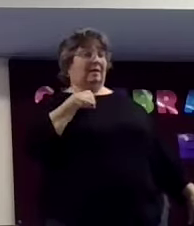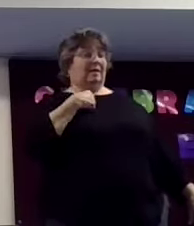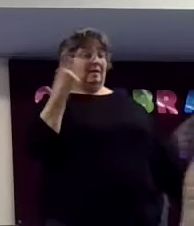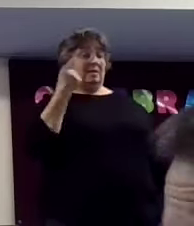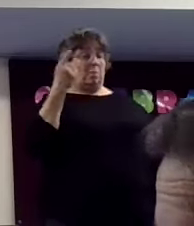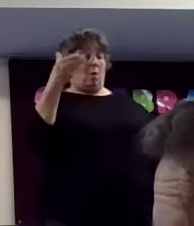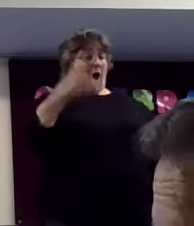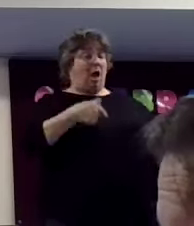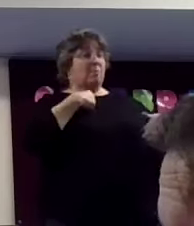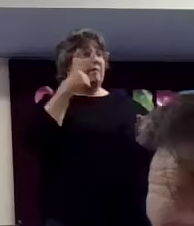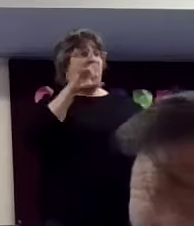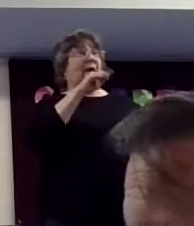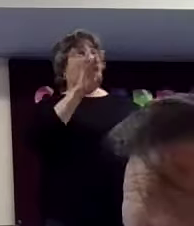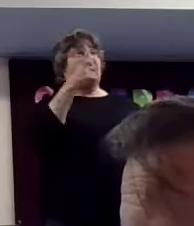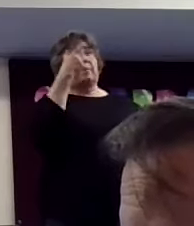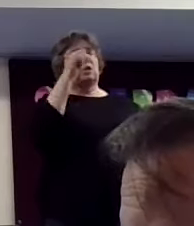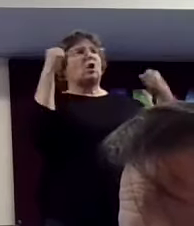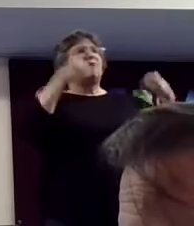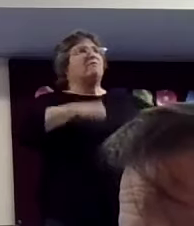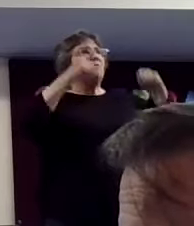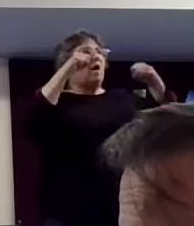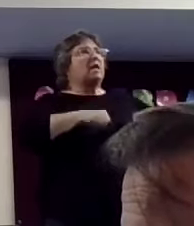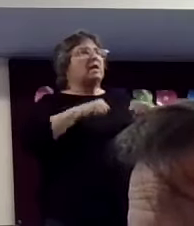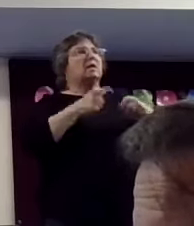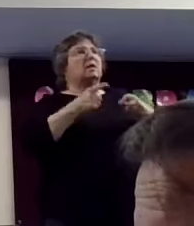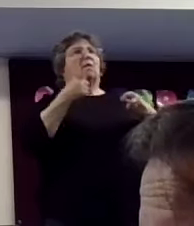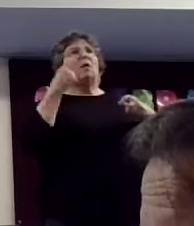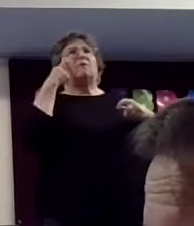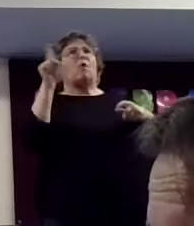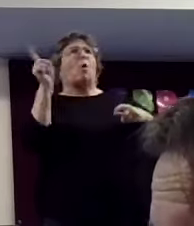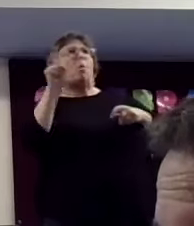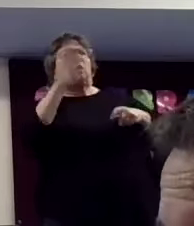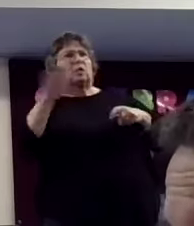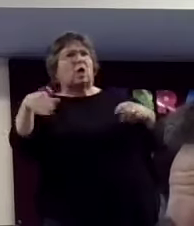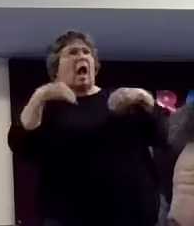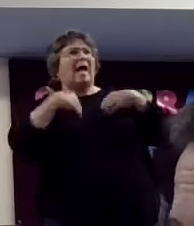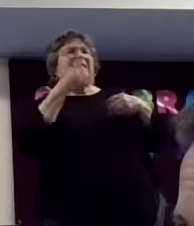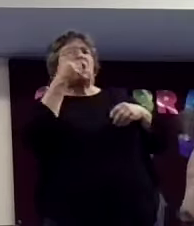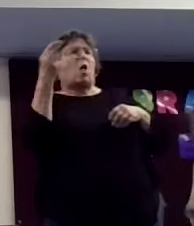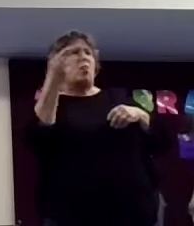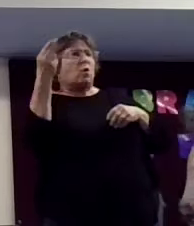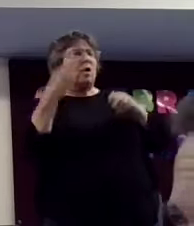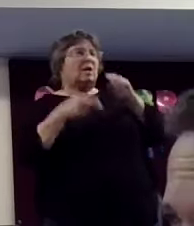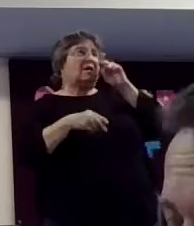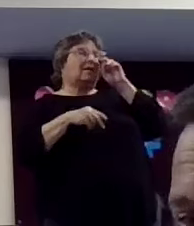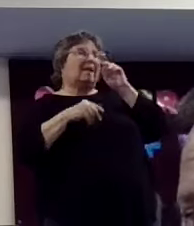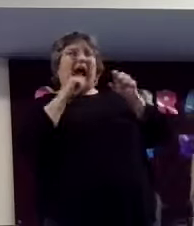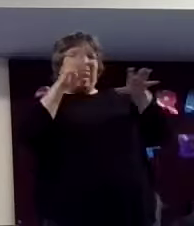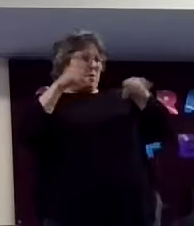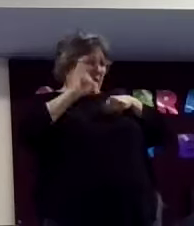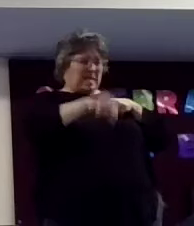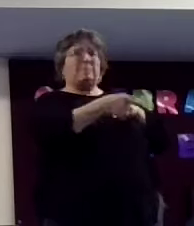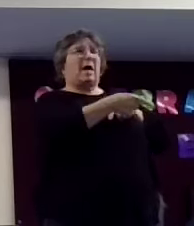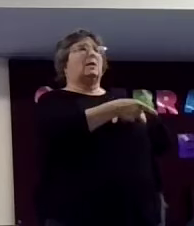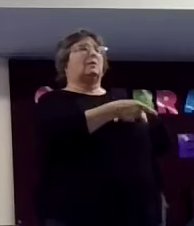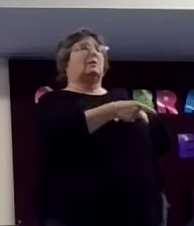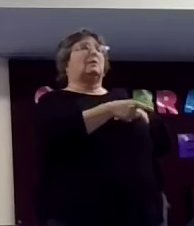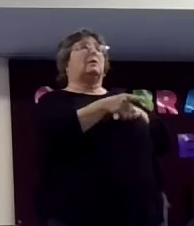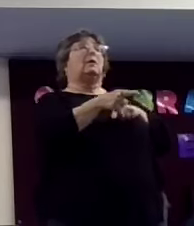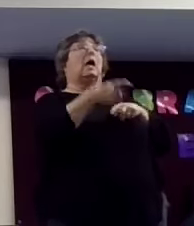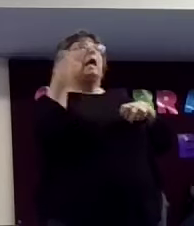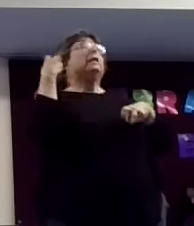if someone wants to hire me for a case because they're fighting over where the child has dinner on Thursday, I don't take that case. Okay, I